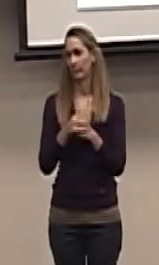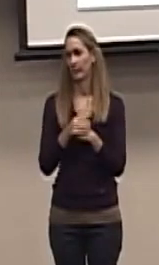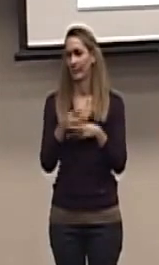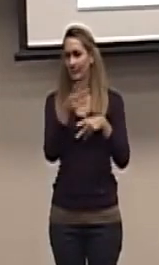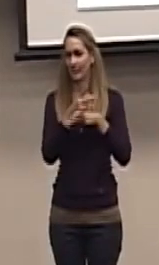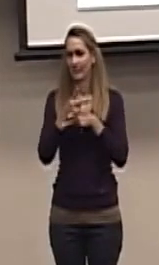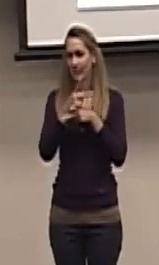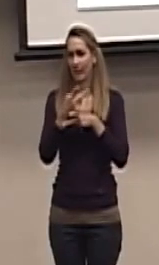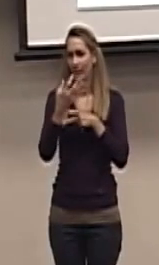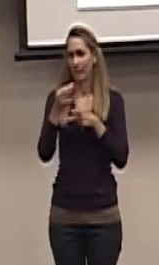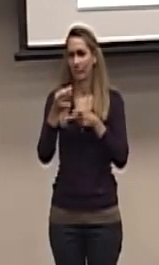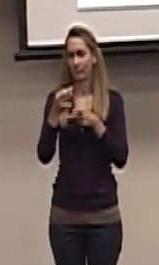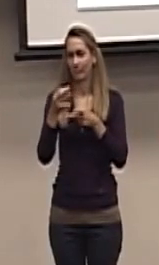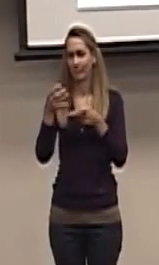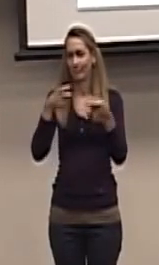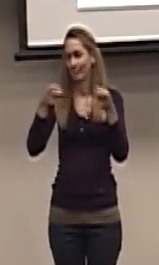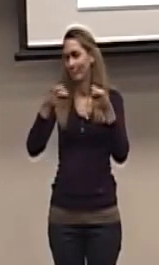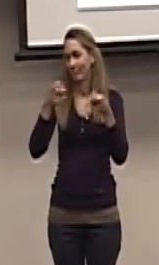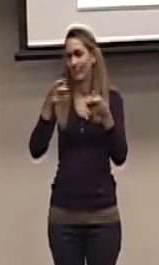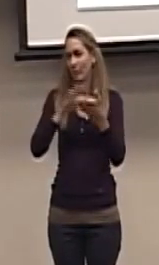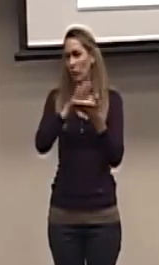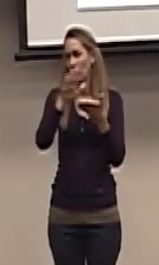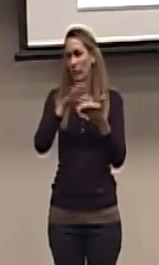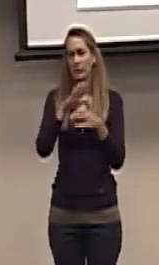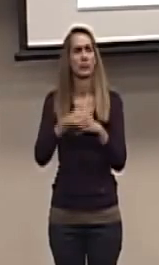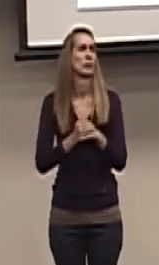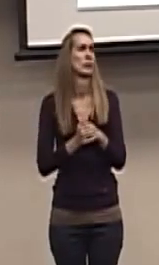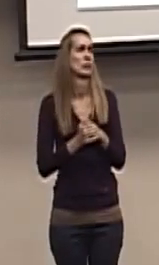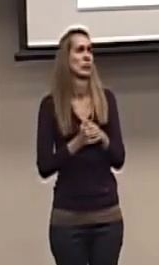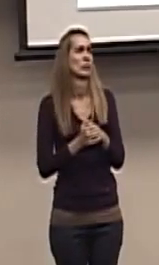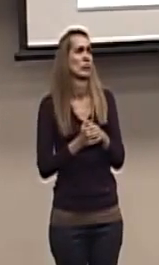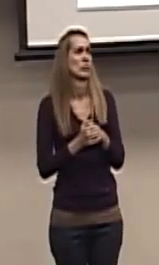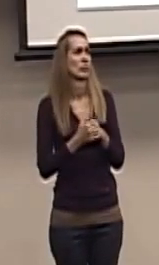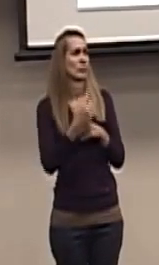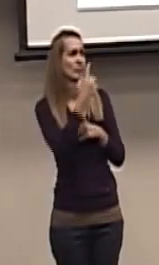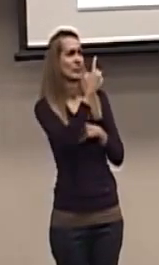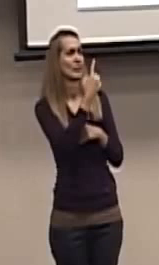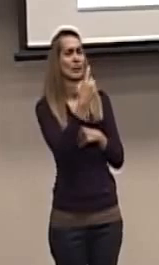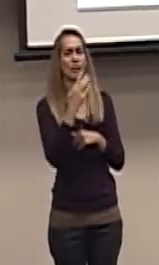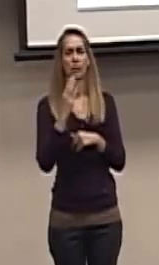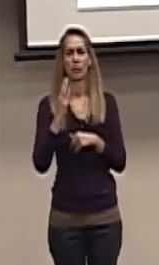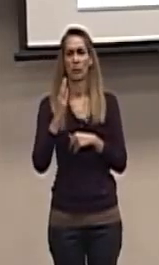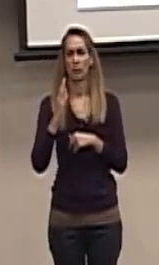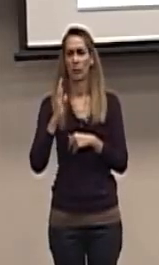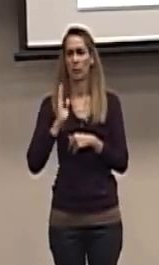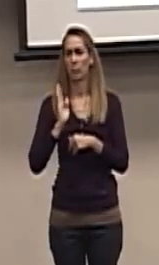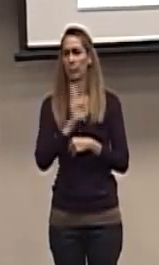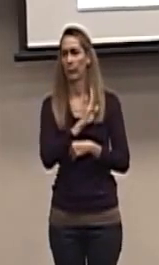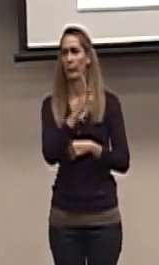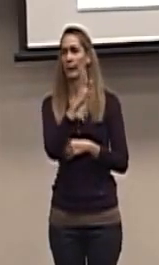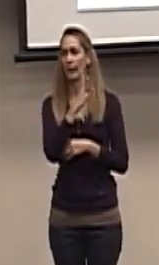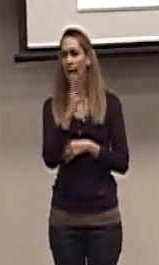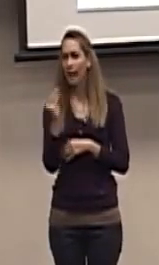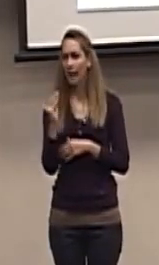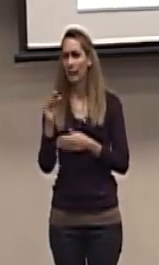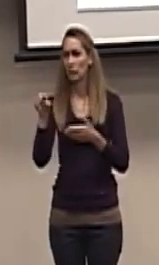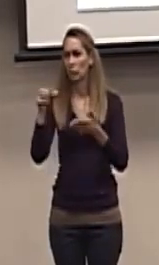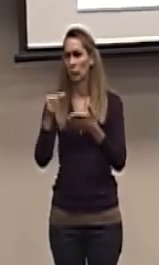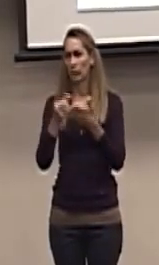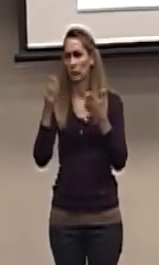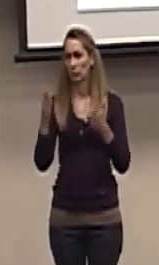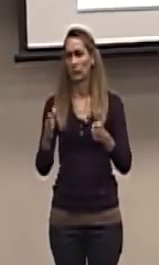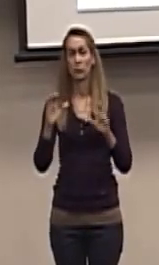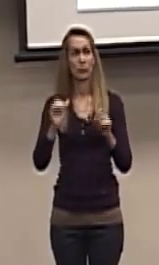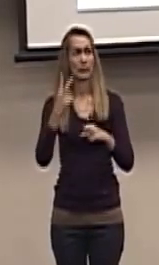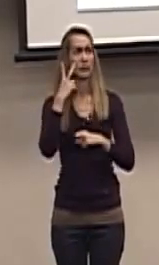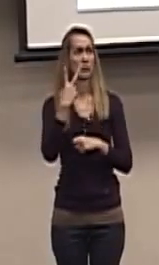some members of the board and some graduates at their graduation. On your right hand, you could see two white men.